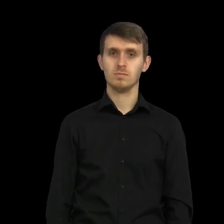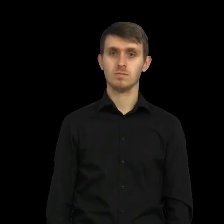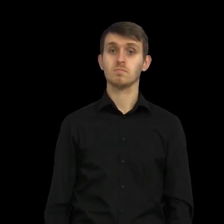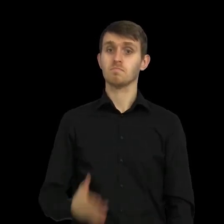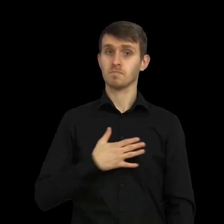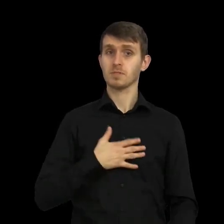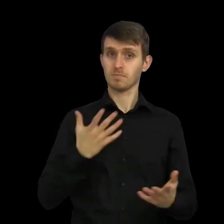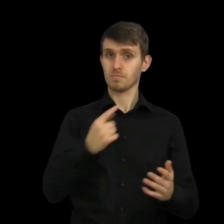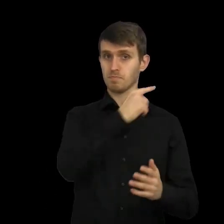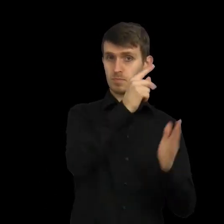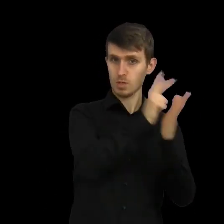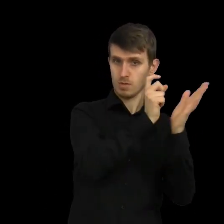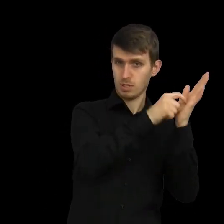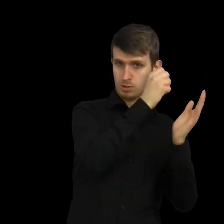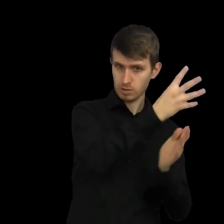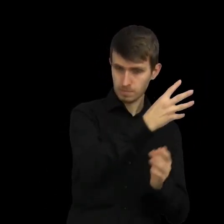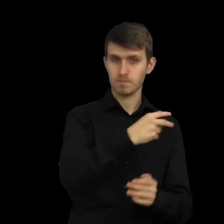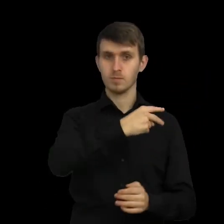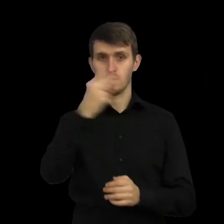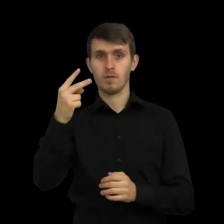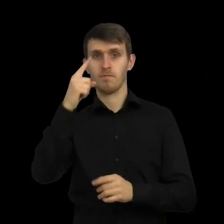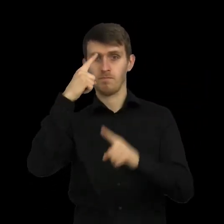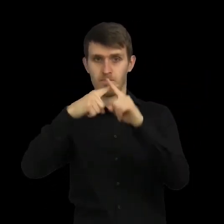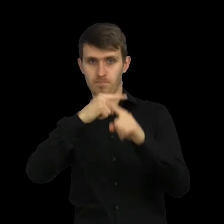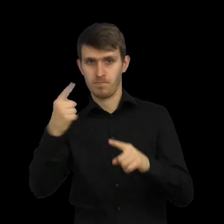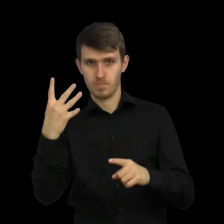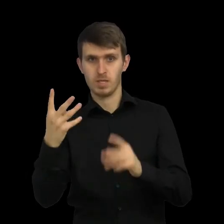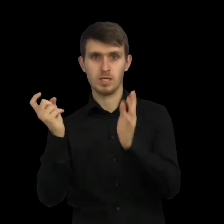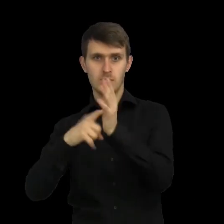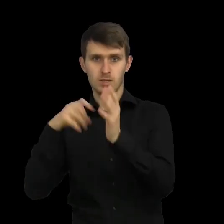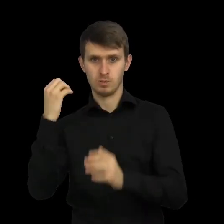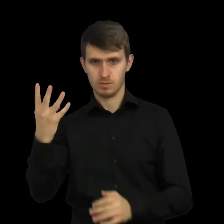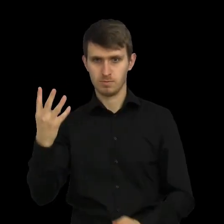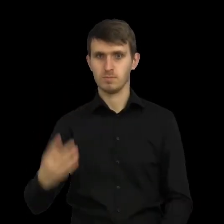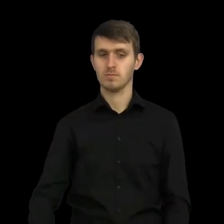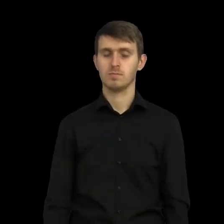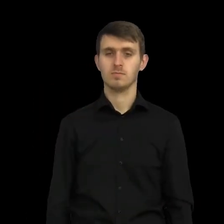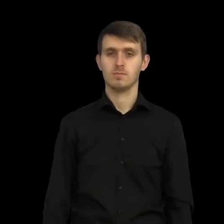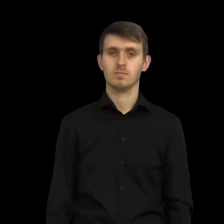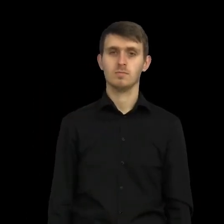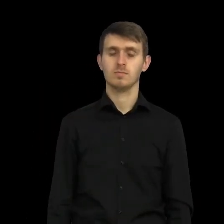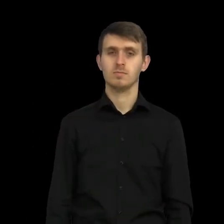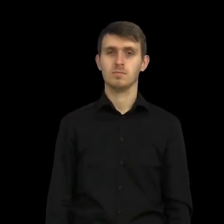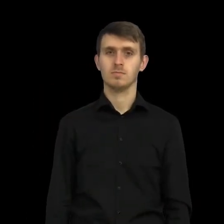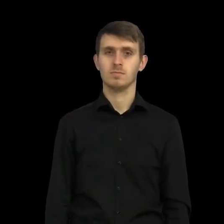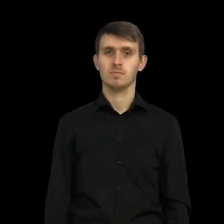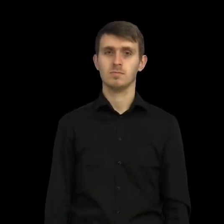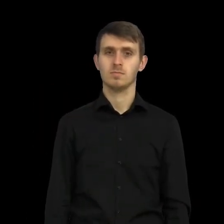we multiply the right-hand side by 4, we also have to multiply the left-hand side by 4. So we get 4 times